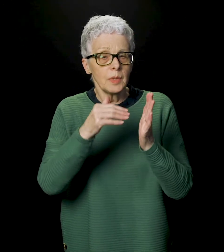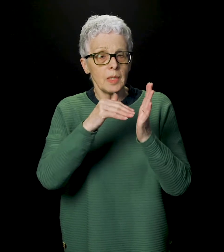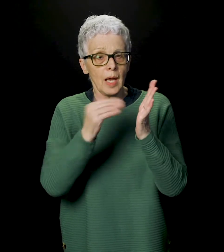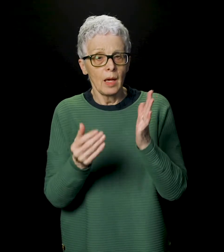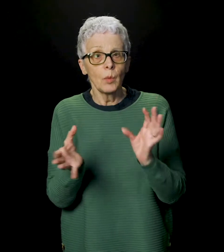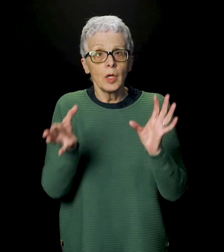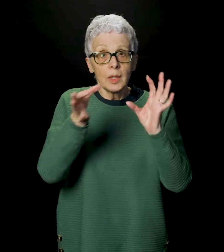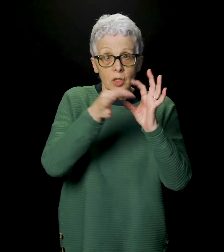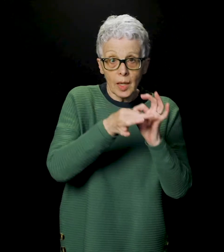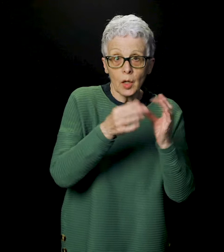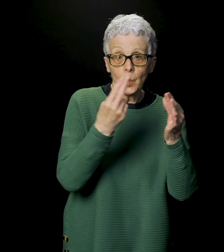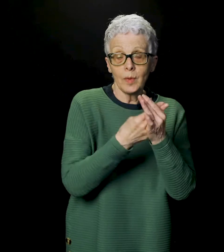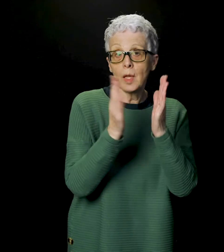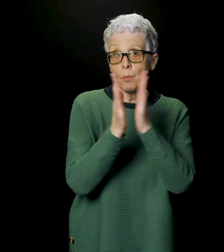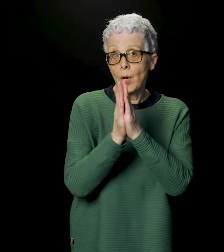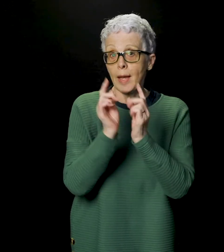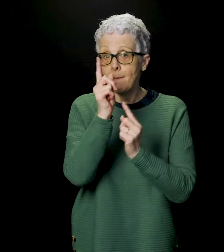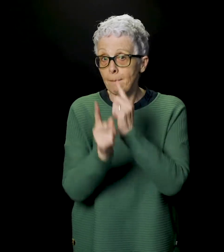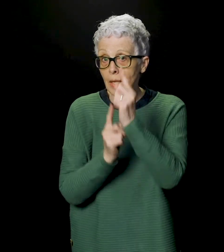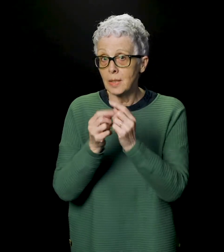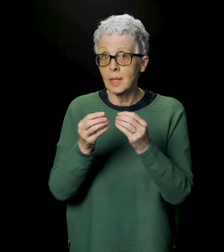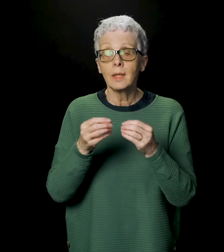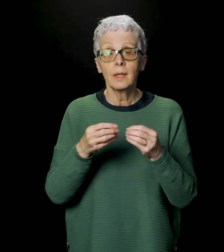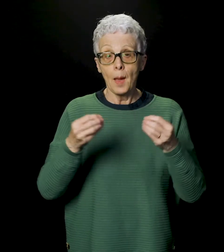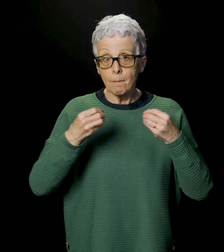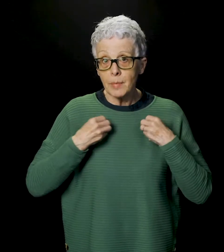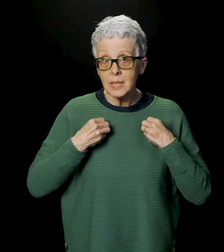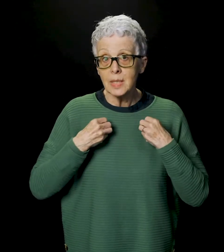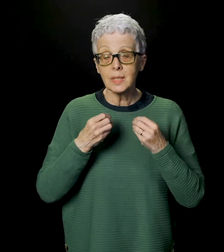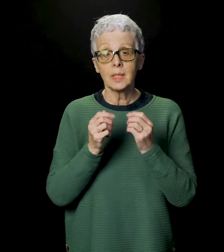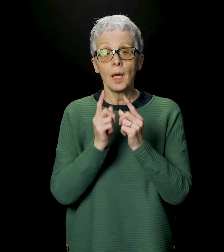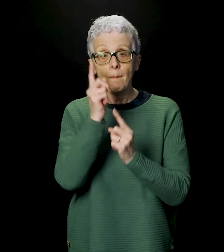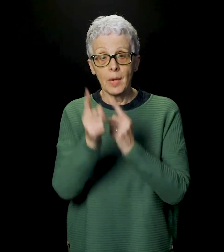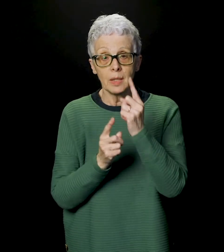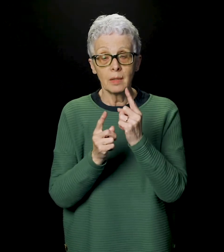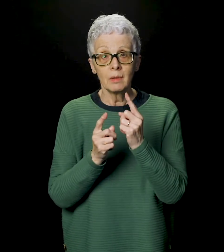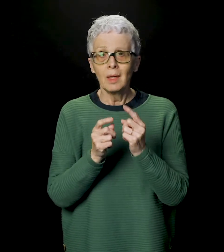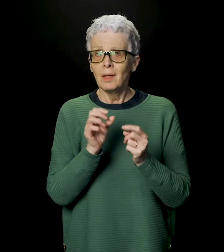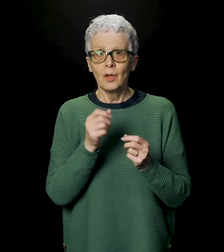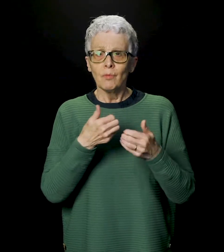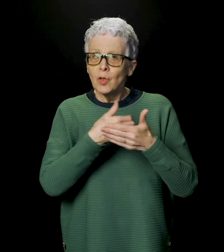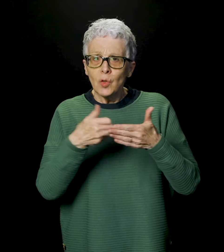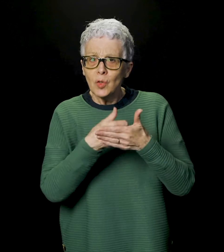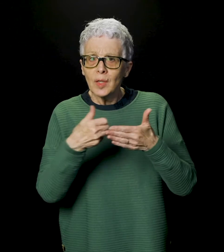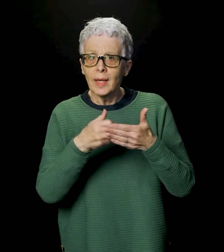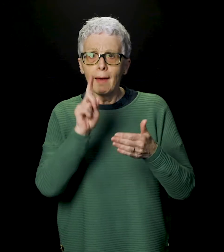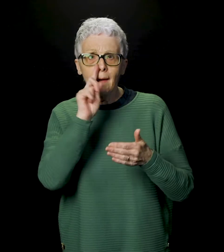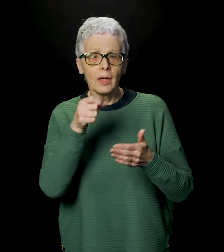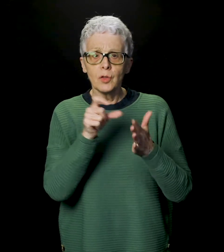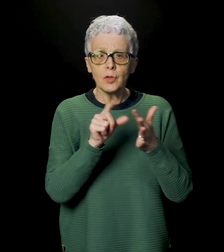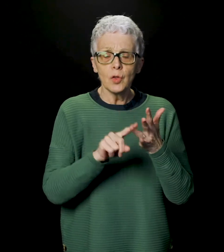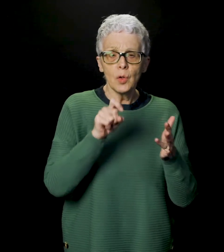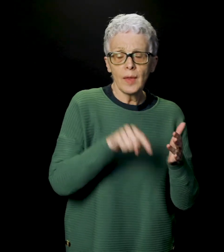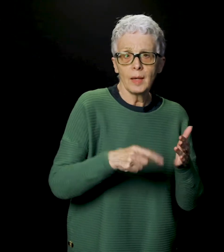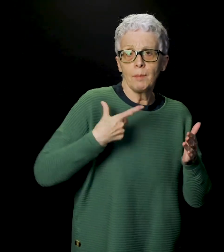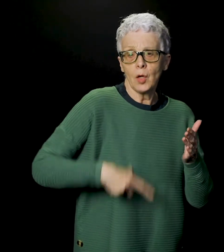joining in their prayer meetings, joining in their business meetings that we normally wouldn't be able to do because usually they meet